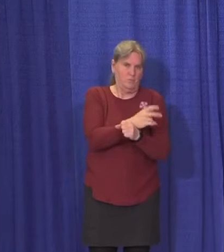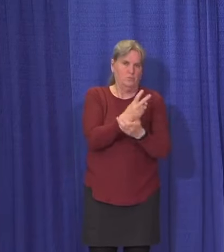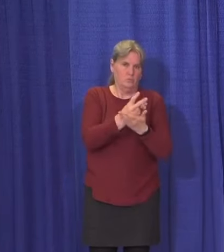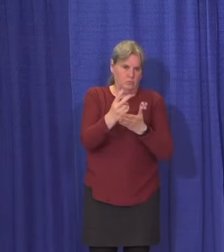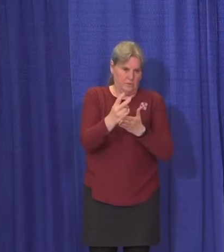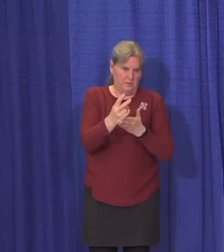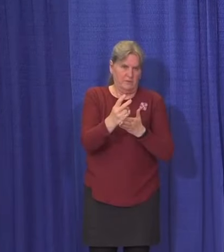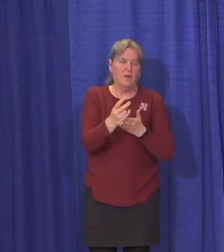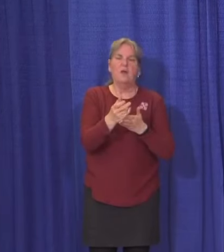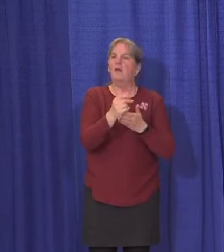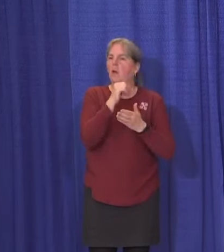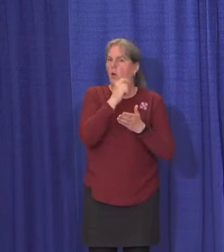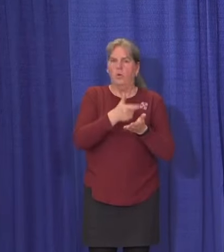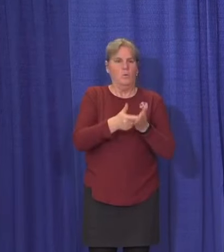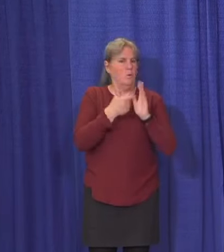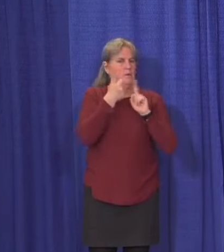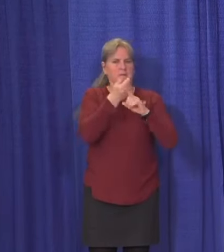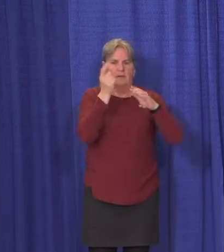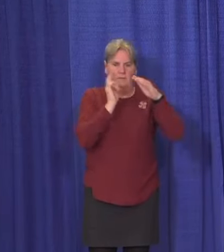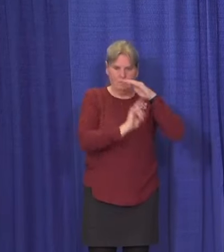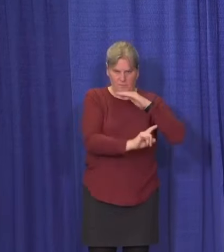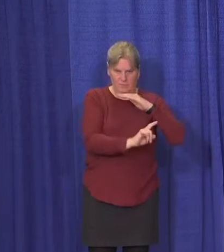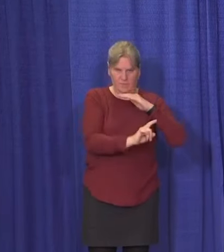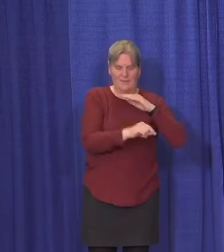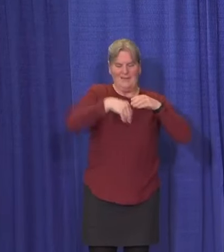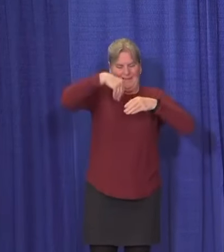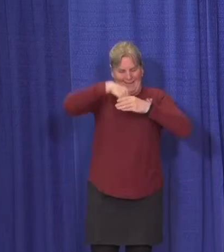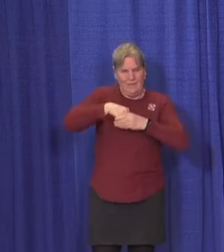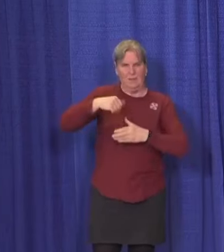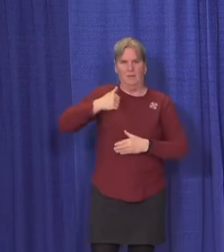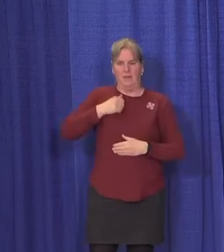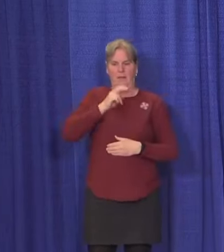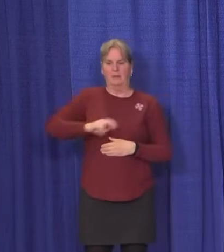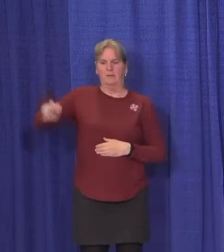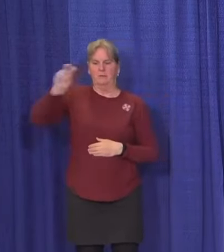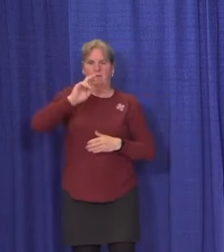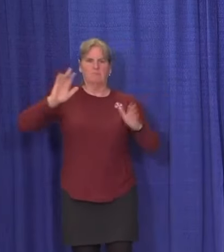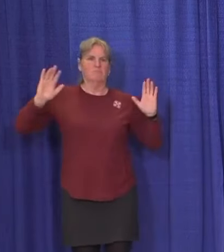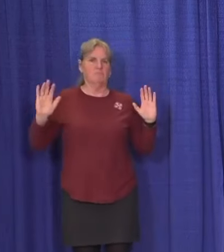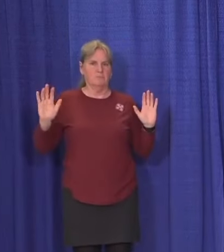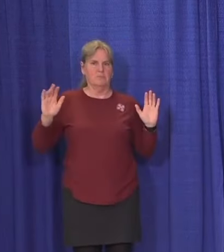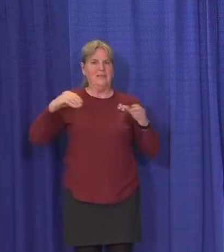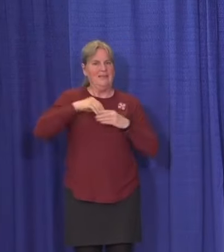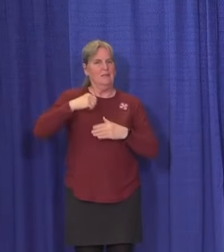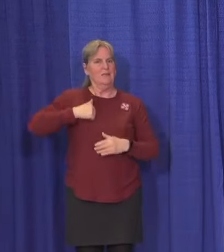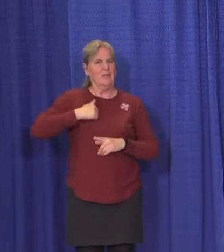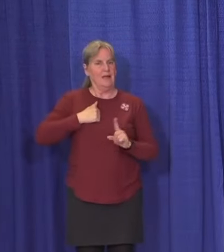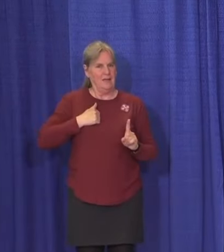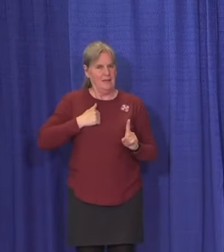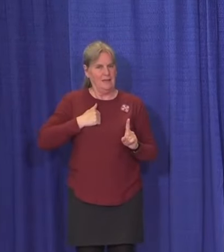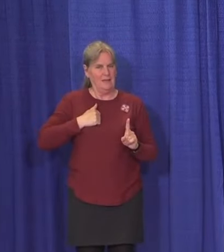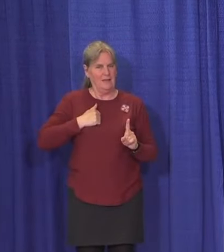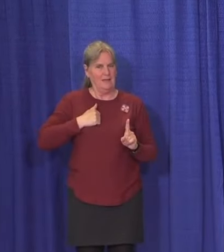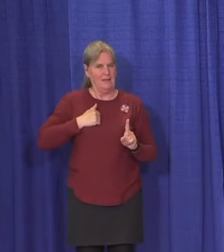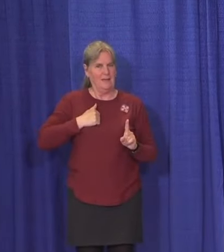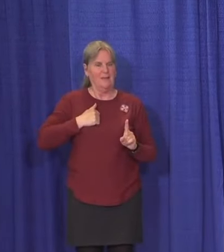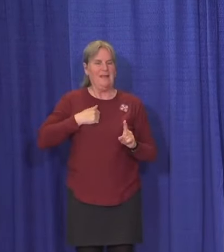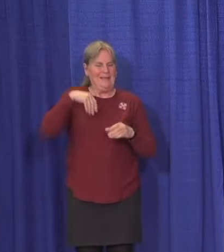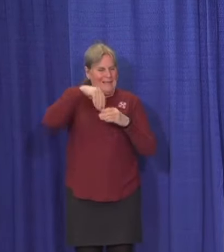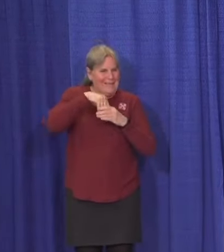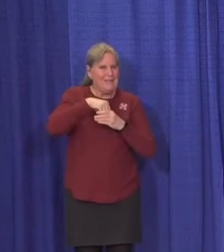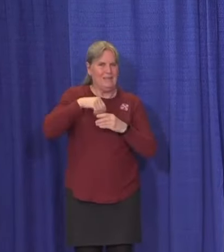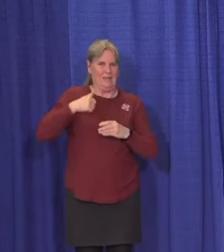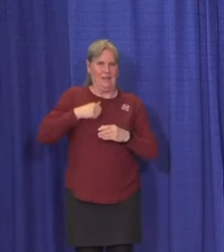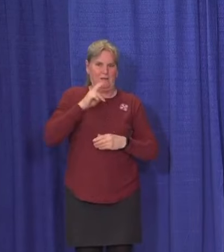they are arriving or returning from domestic travel into Yukon. From domestic travel within